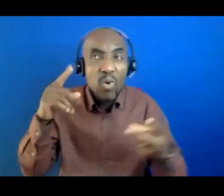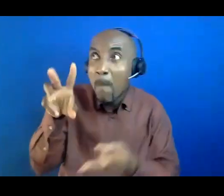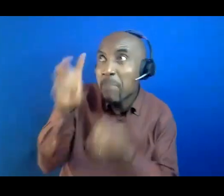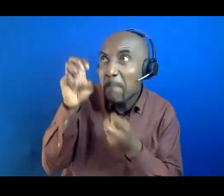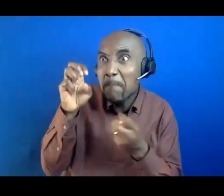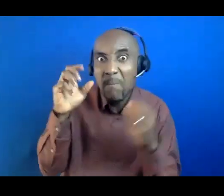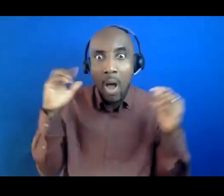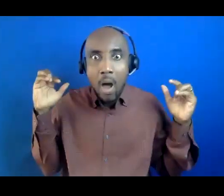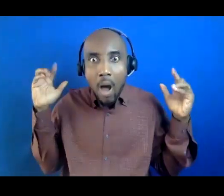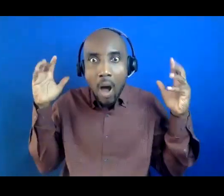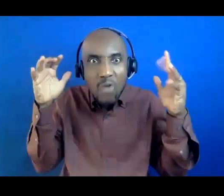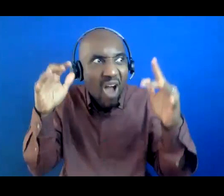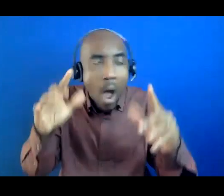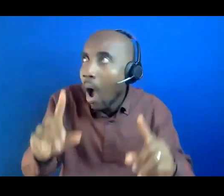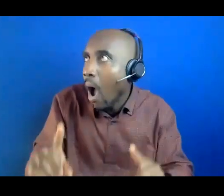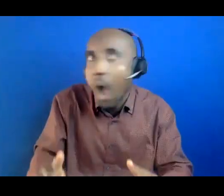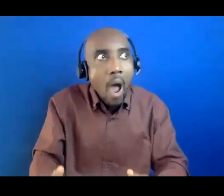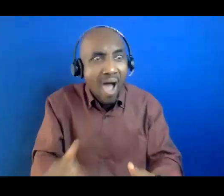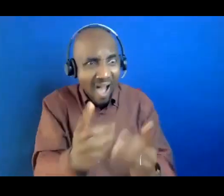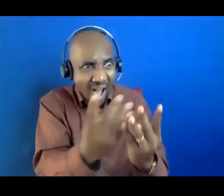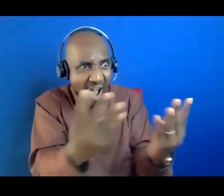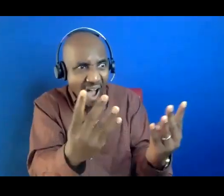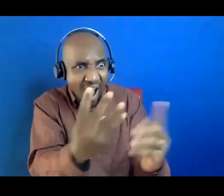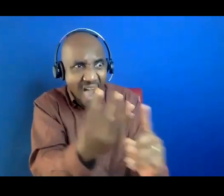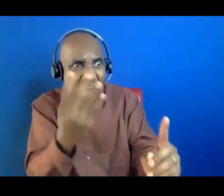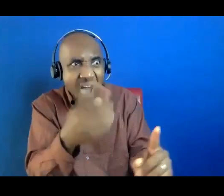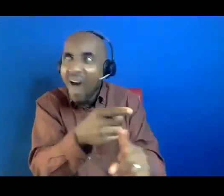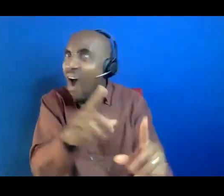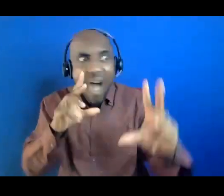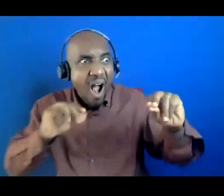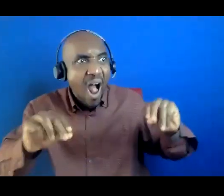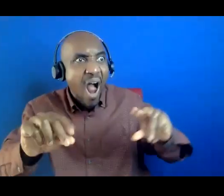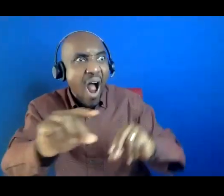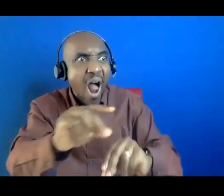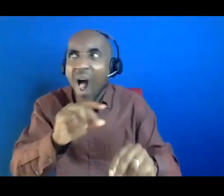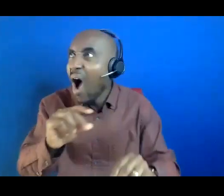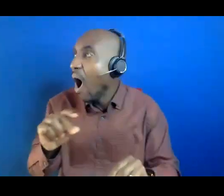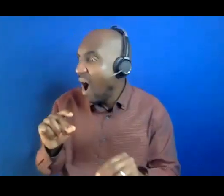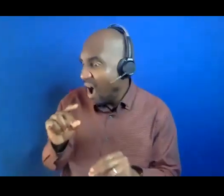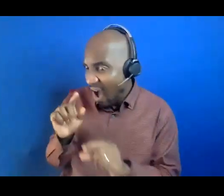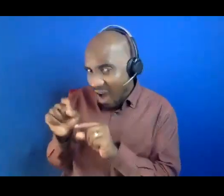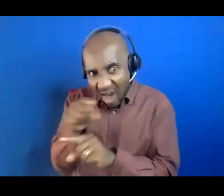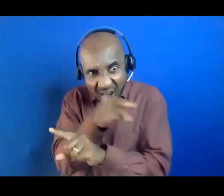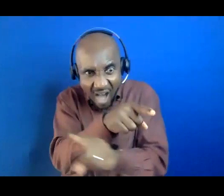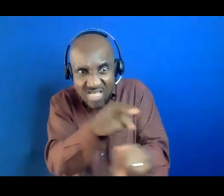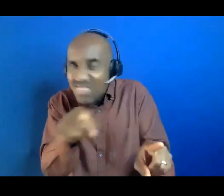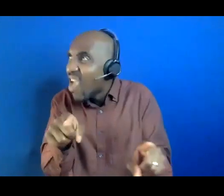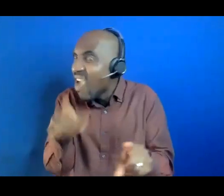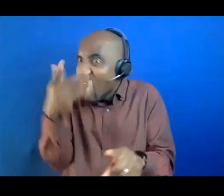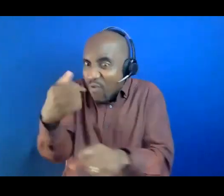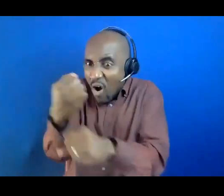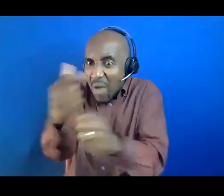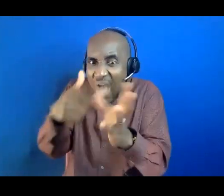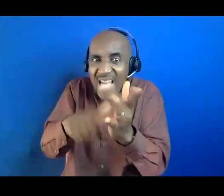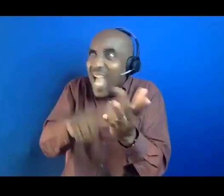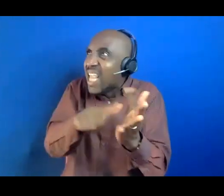each one heard their own language being spoken. Utterly amazed, they asked, 'Aren't all of these who are speaking Galileans?